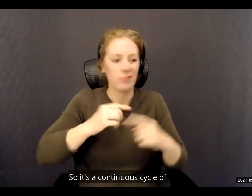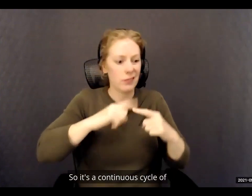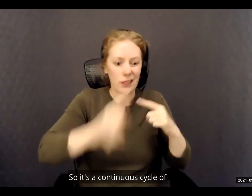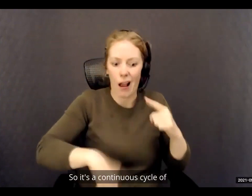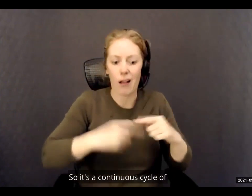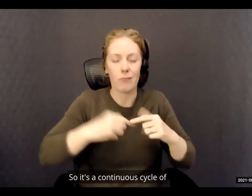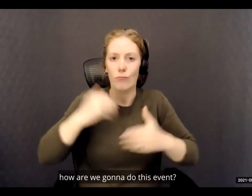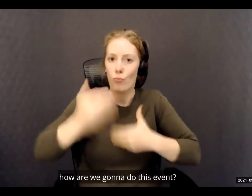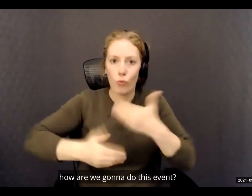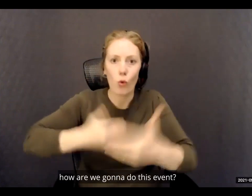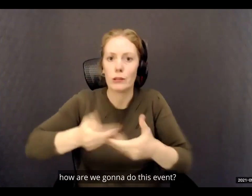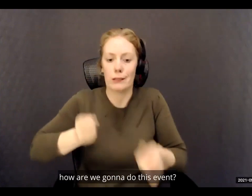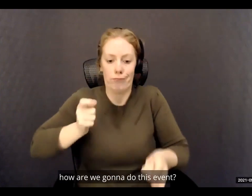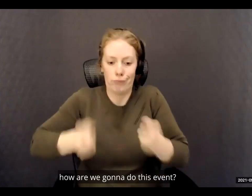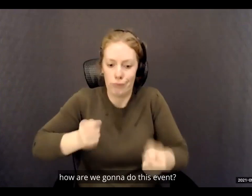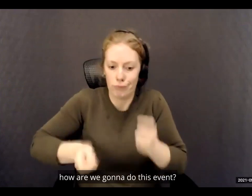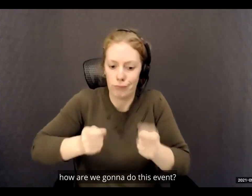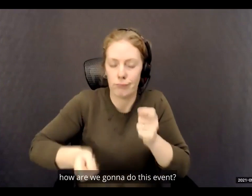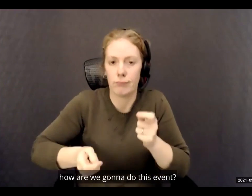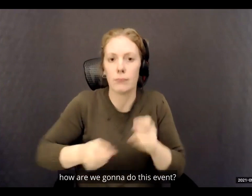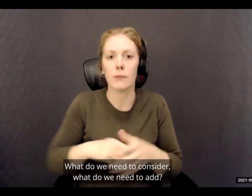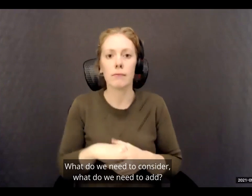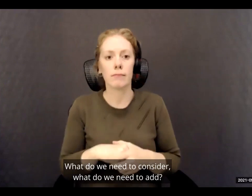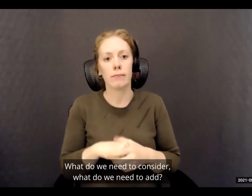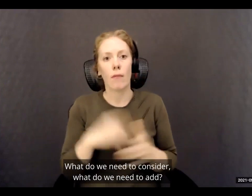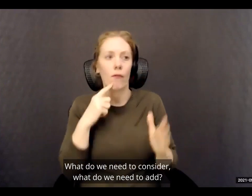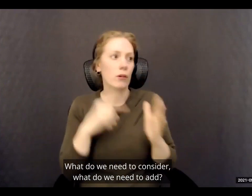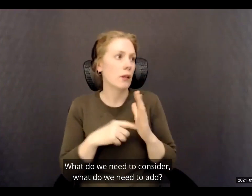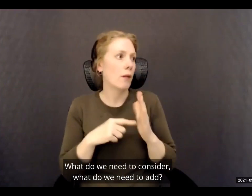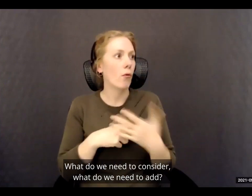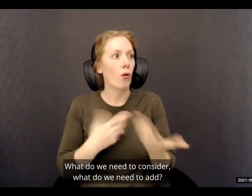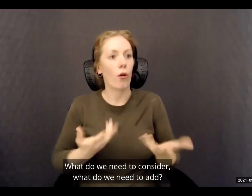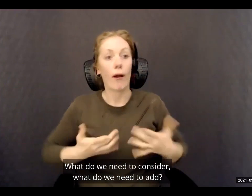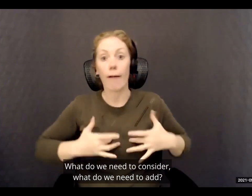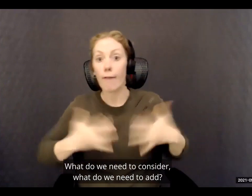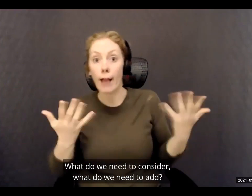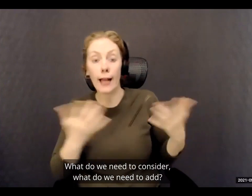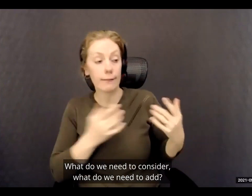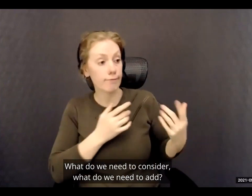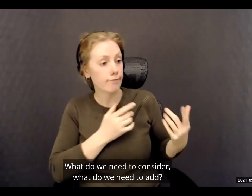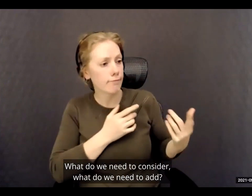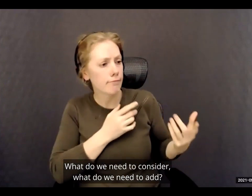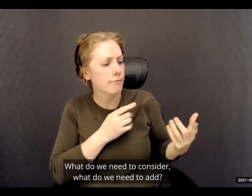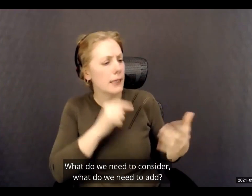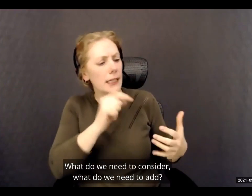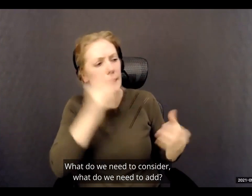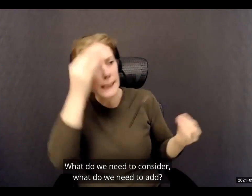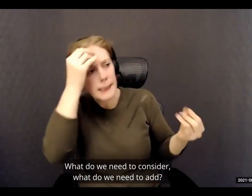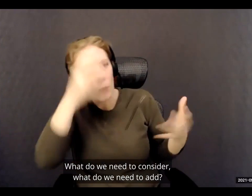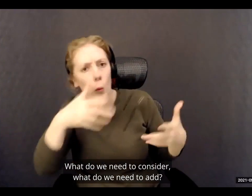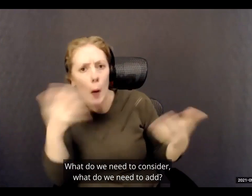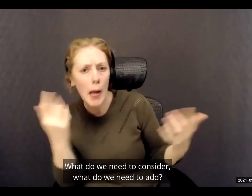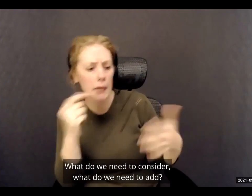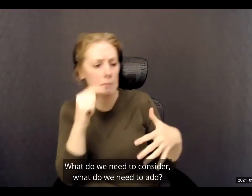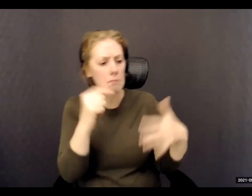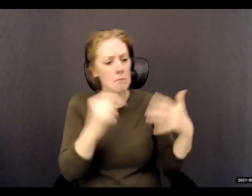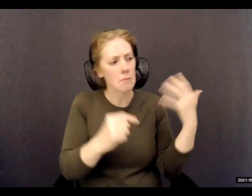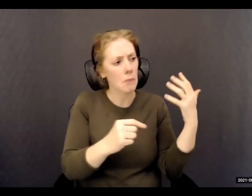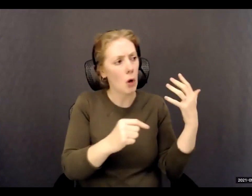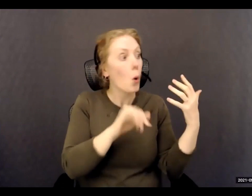of how are we going to do this event? What do we need to take it, consider? What do we need to